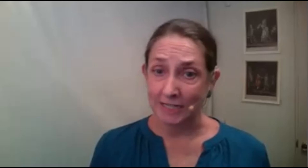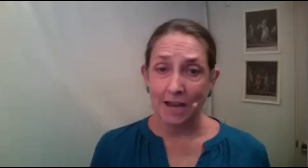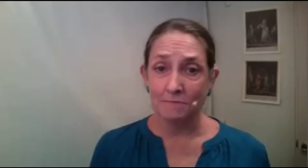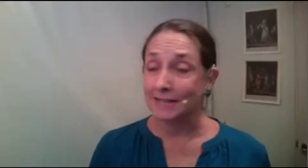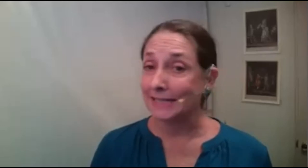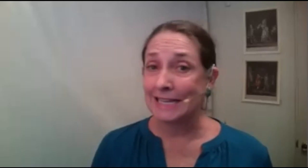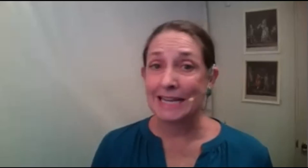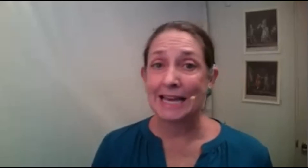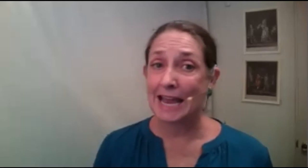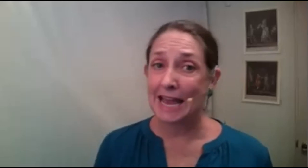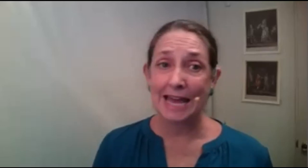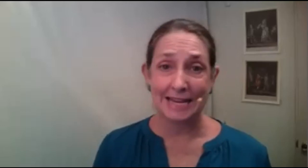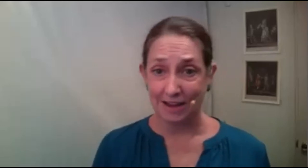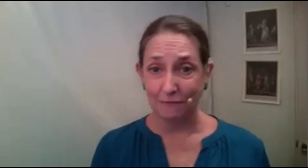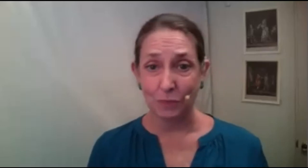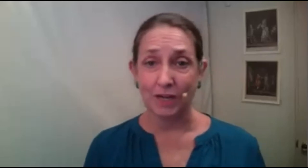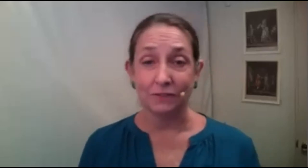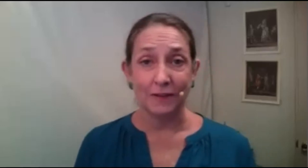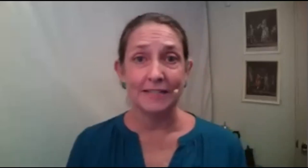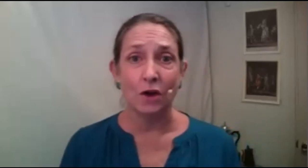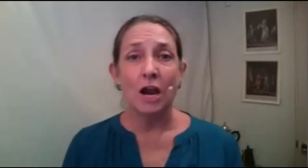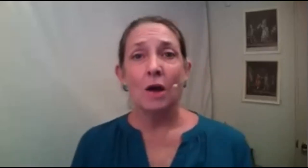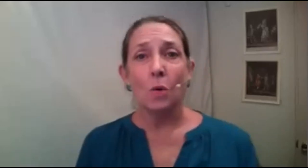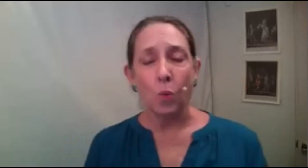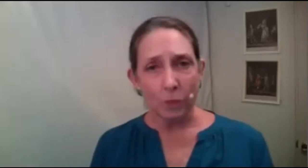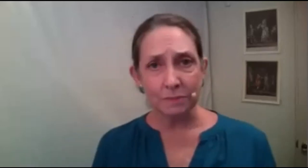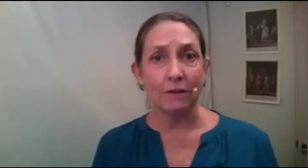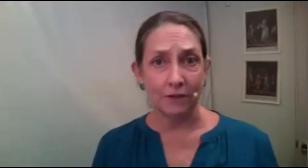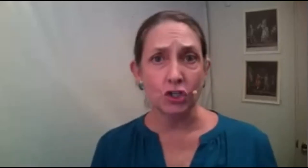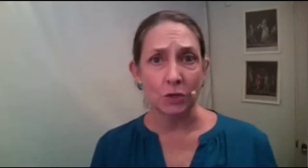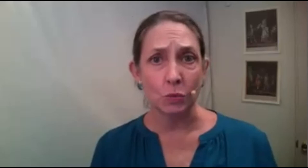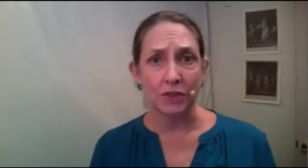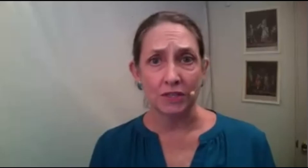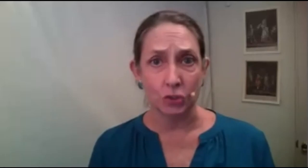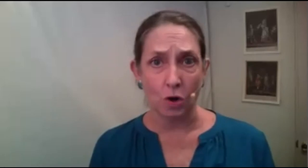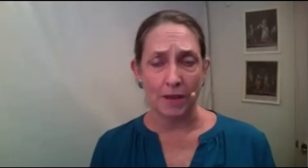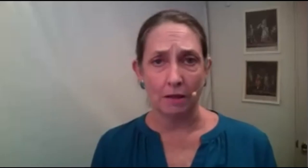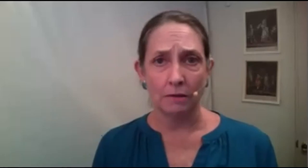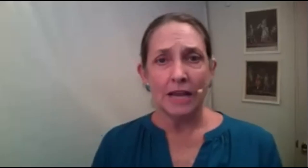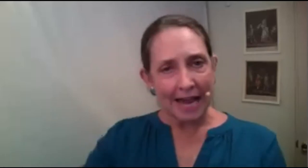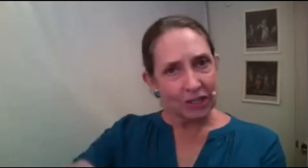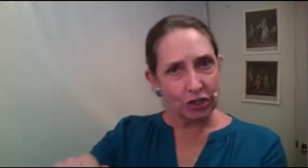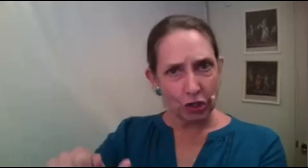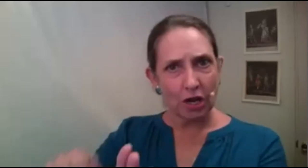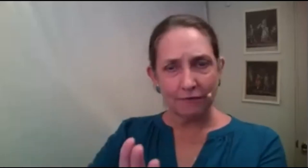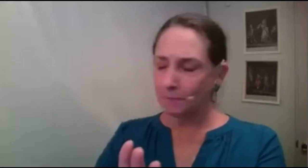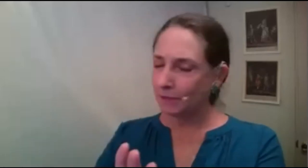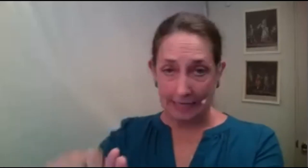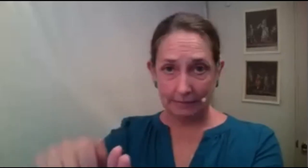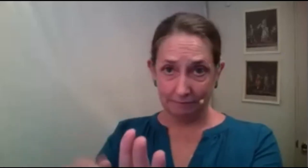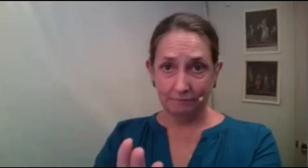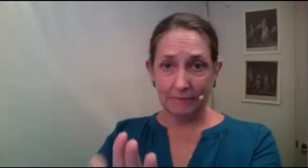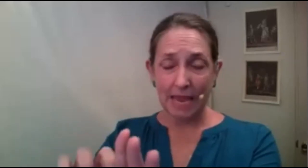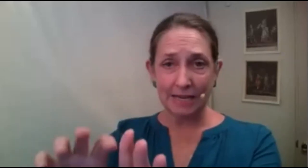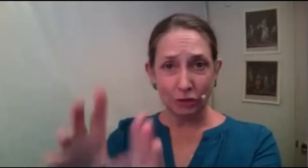way down because he had had enough. He wanted to find out what was malfunctioning with this doorbell. And he took off the